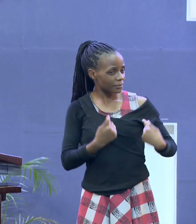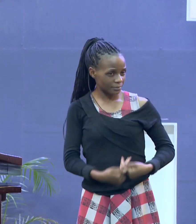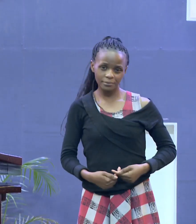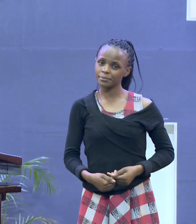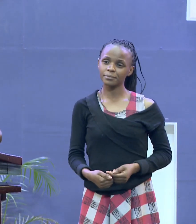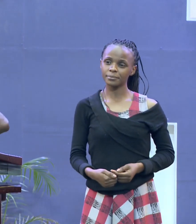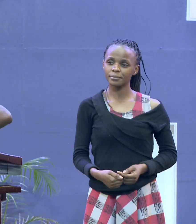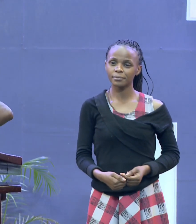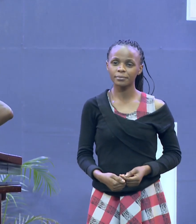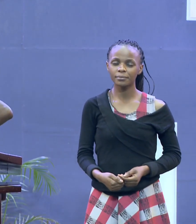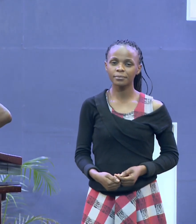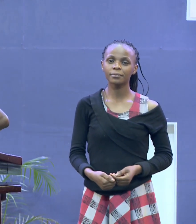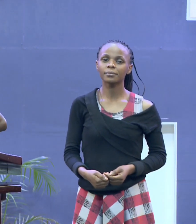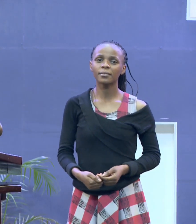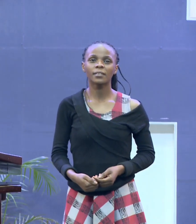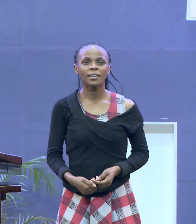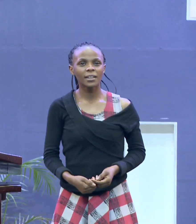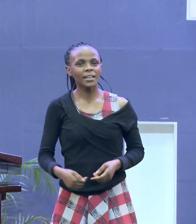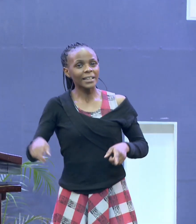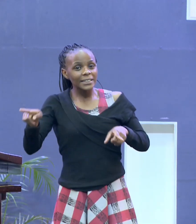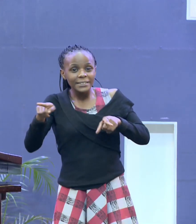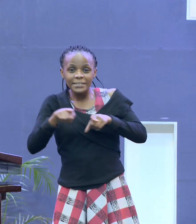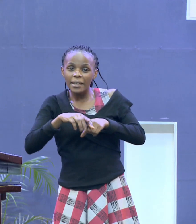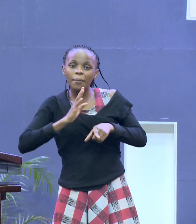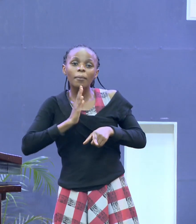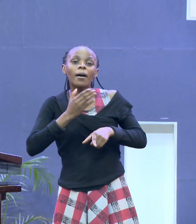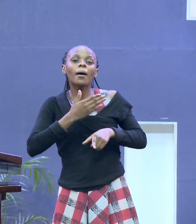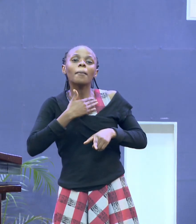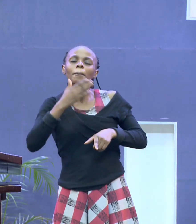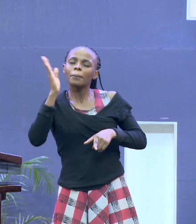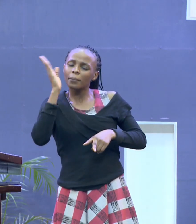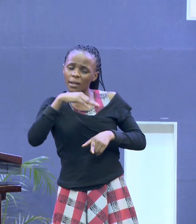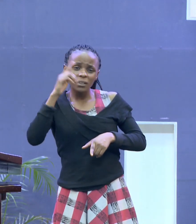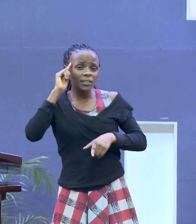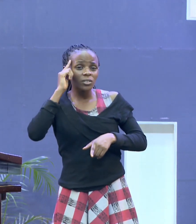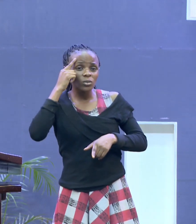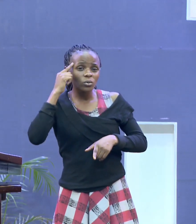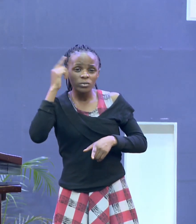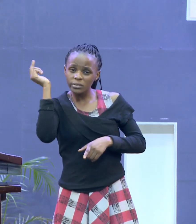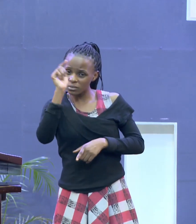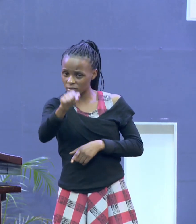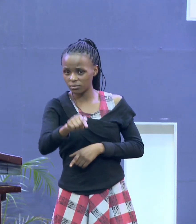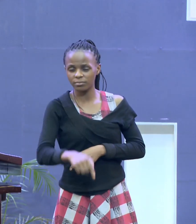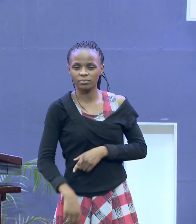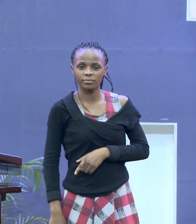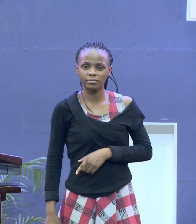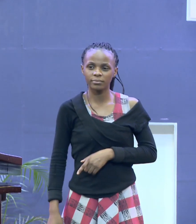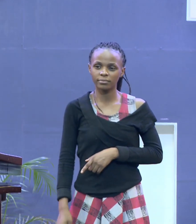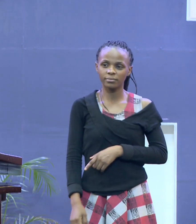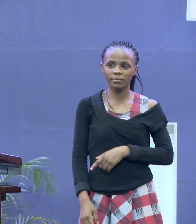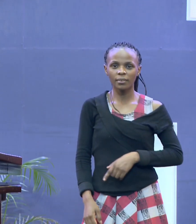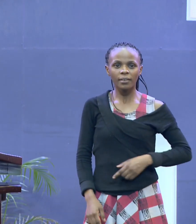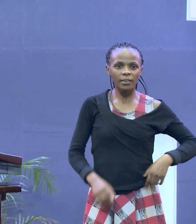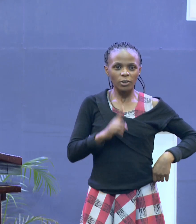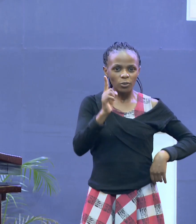the hearts of men, muvaamu ebirowoozo ebibi. Evil thoughts come. Resoka